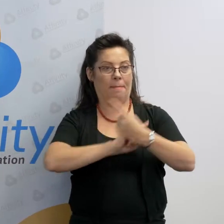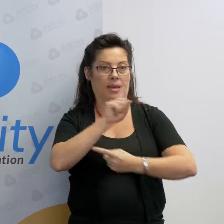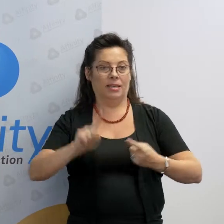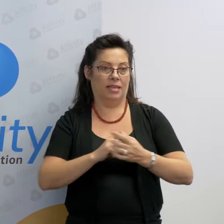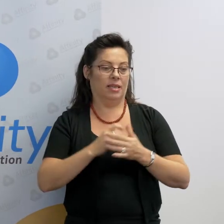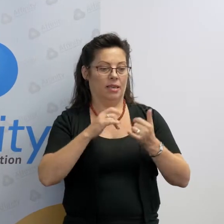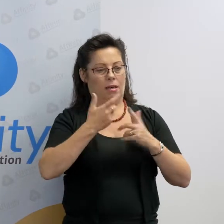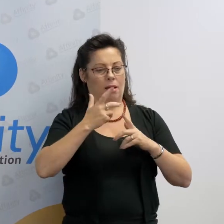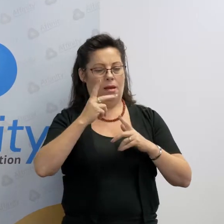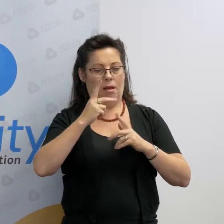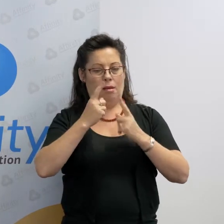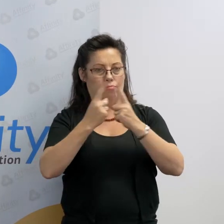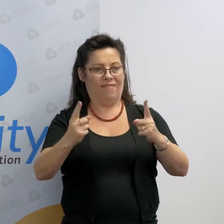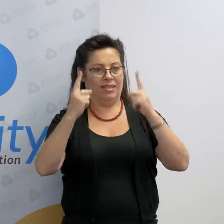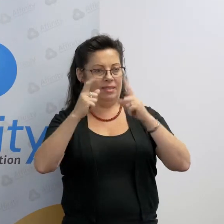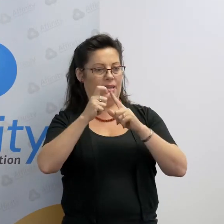Professor Shane Clifton.